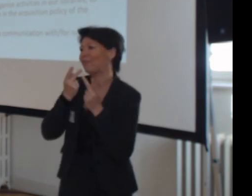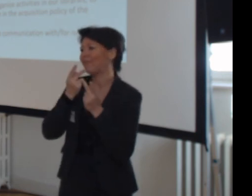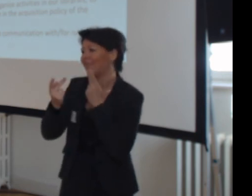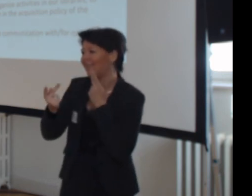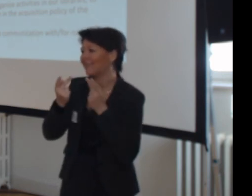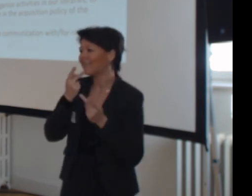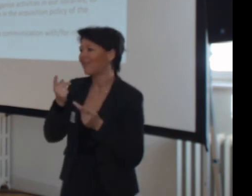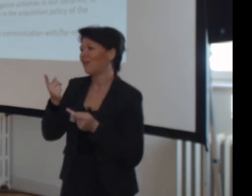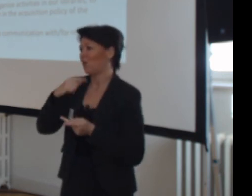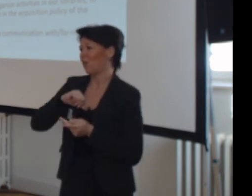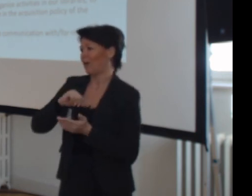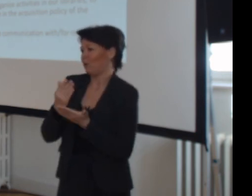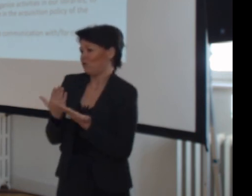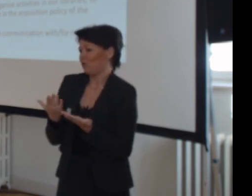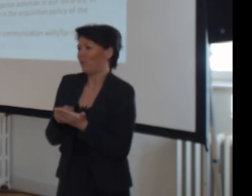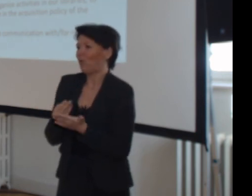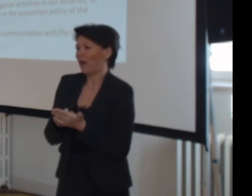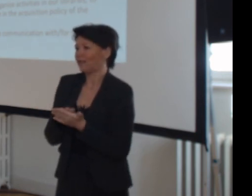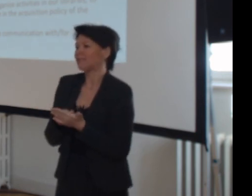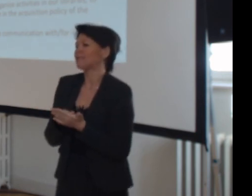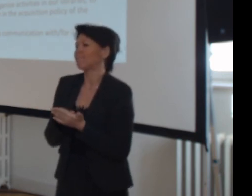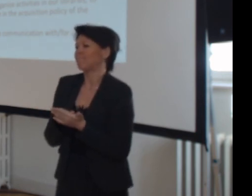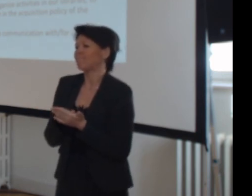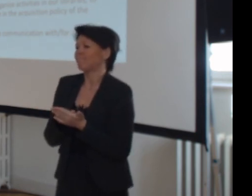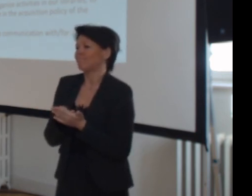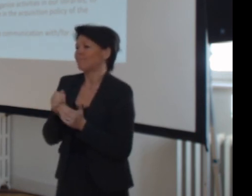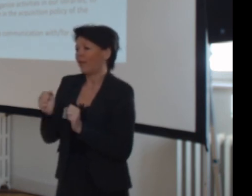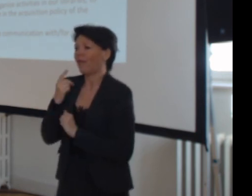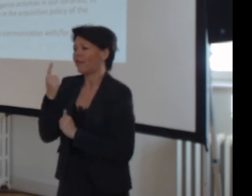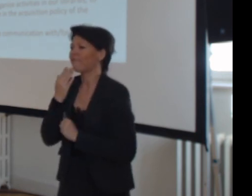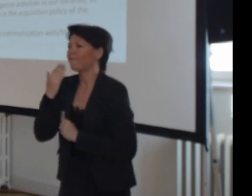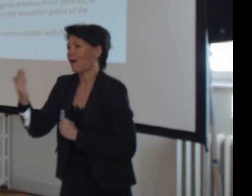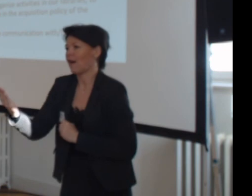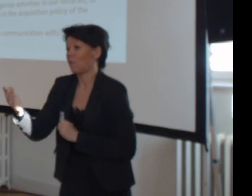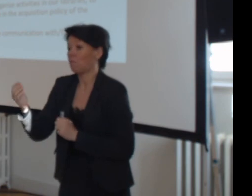which proves to us to be a very interesting path to